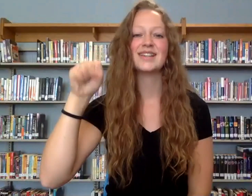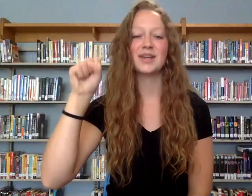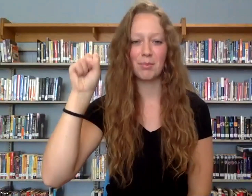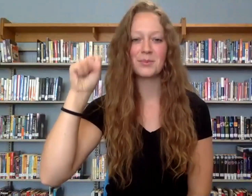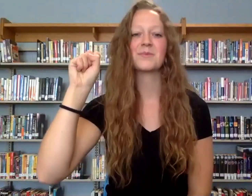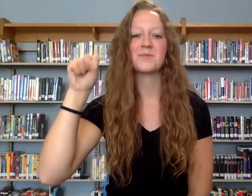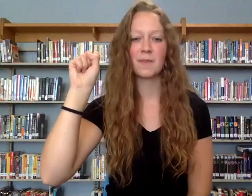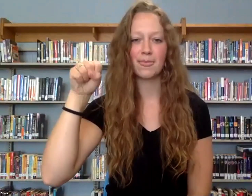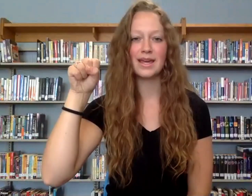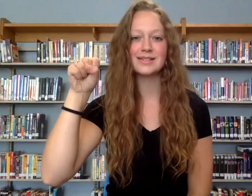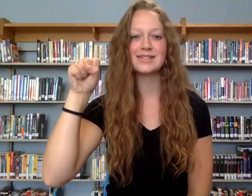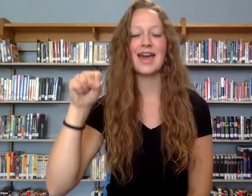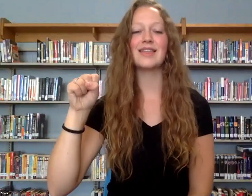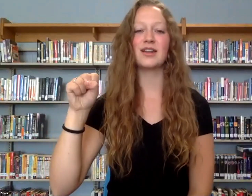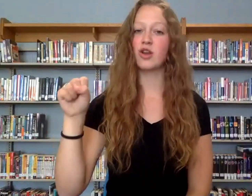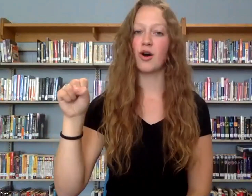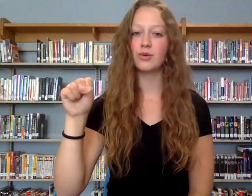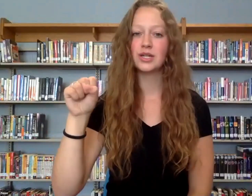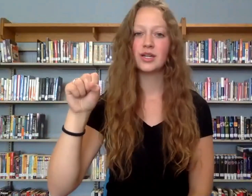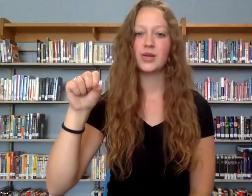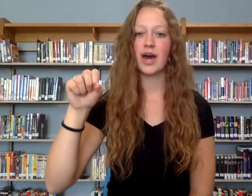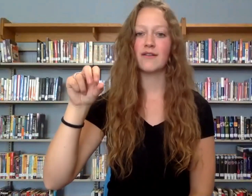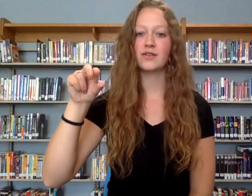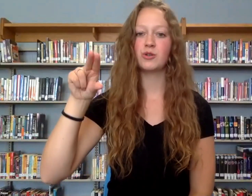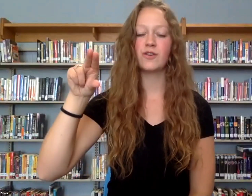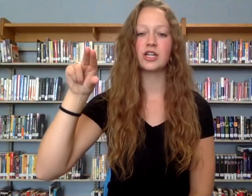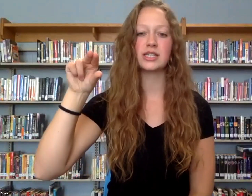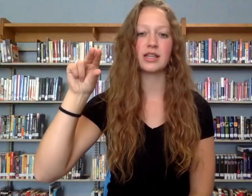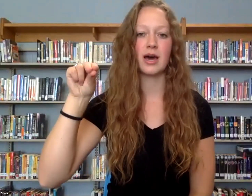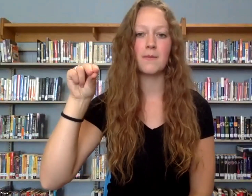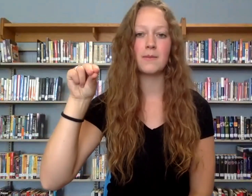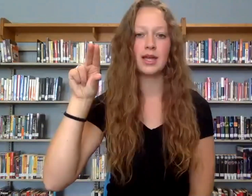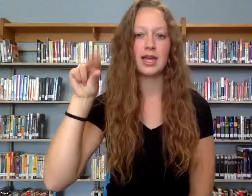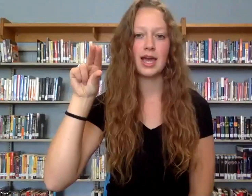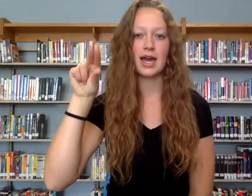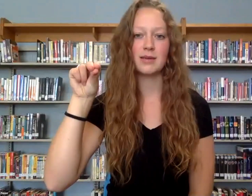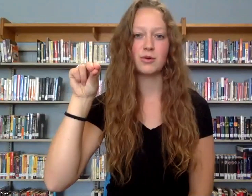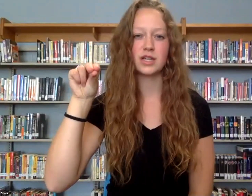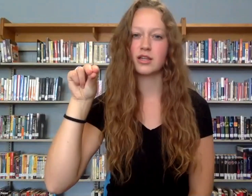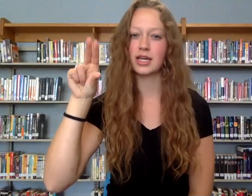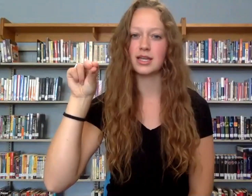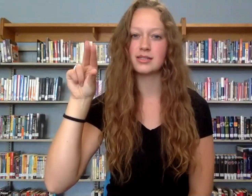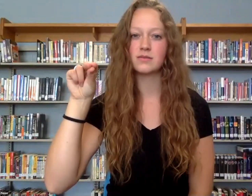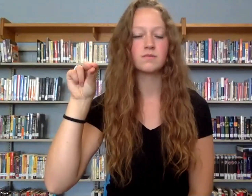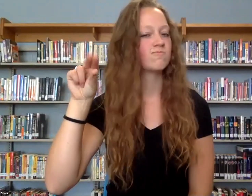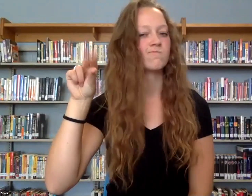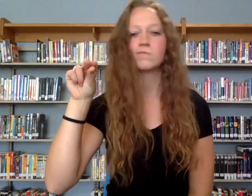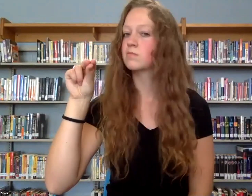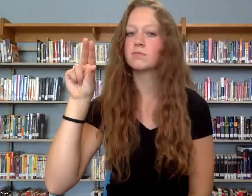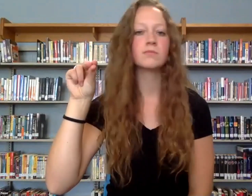Yep. Yes, and then no. You have 2 fingers and a thumb, and they move together like this.